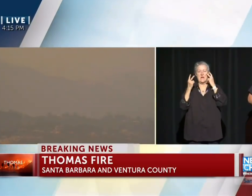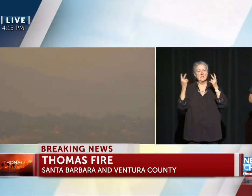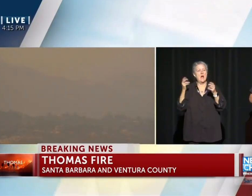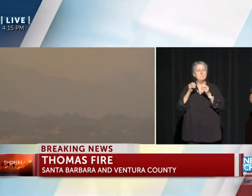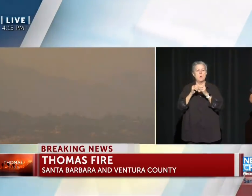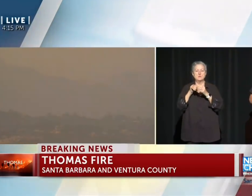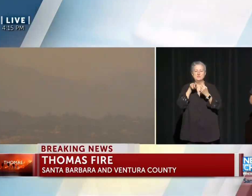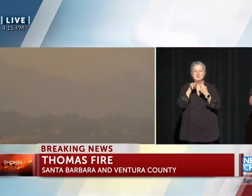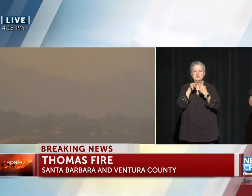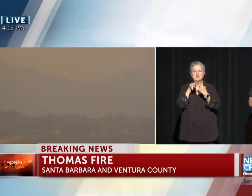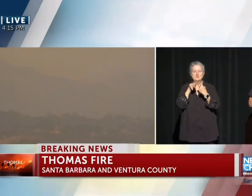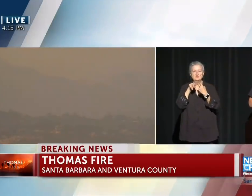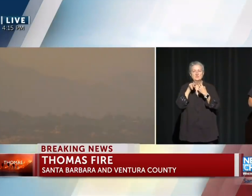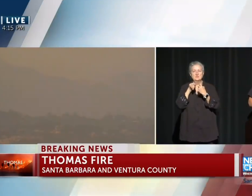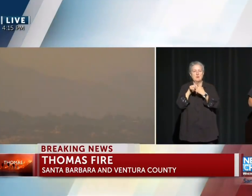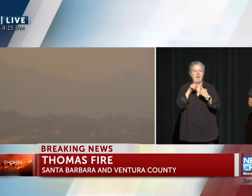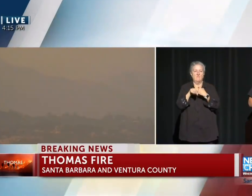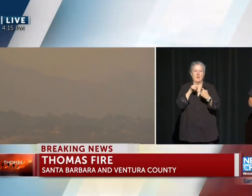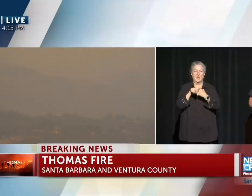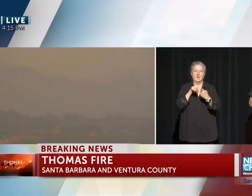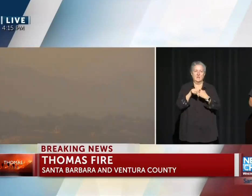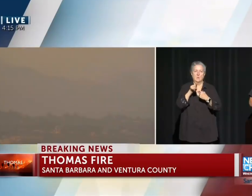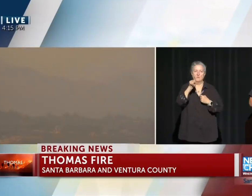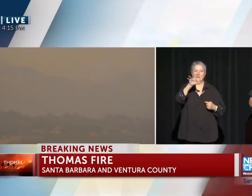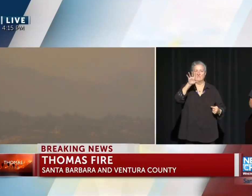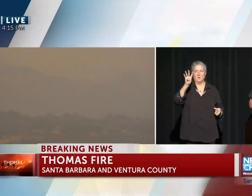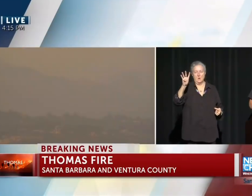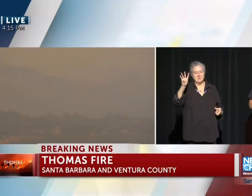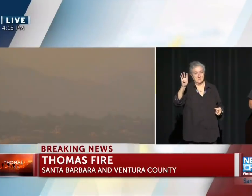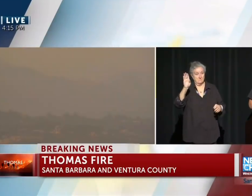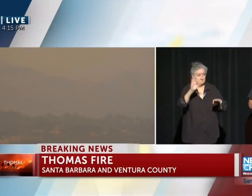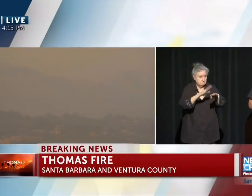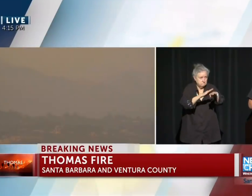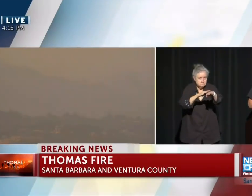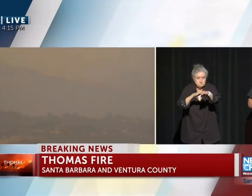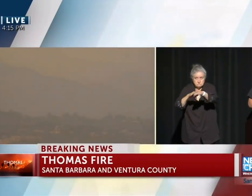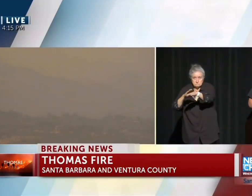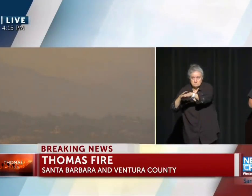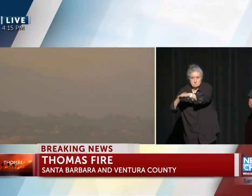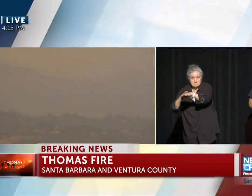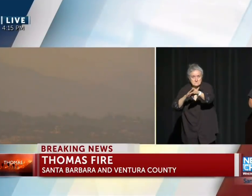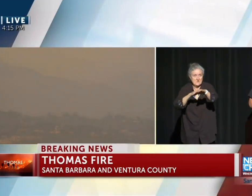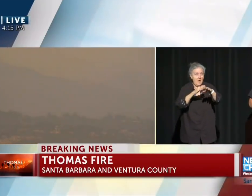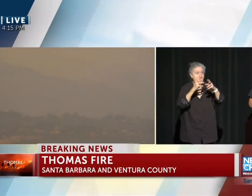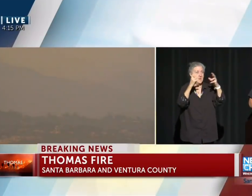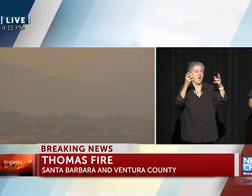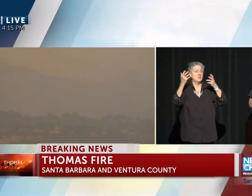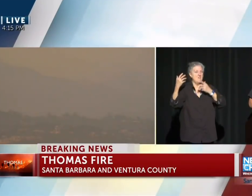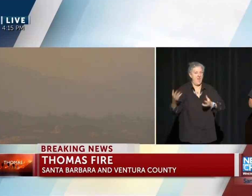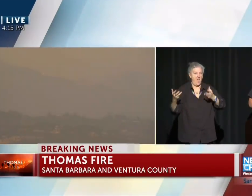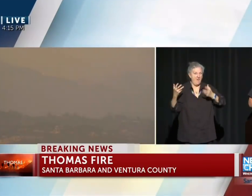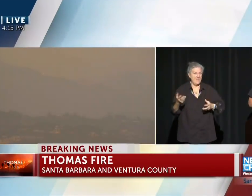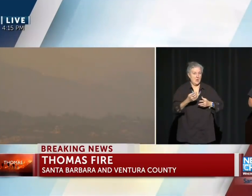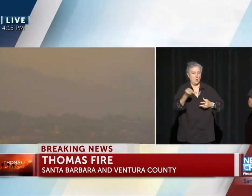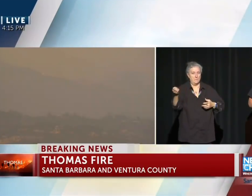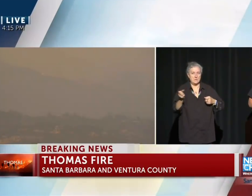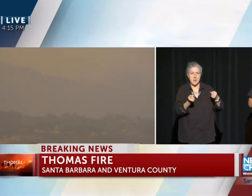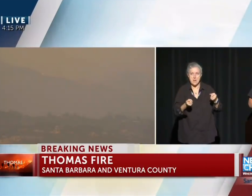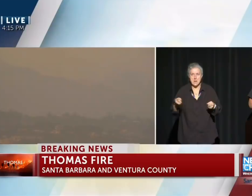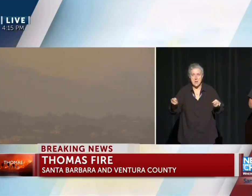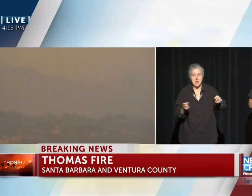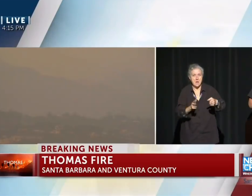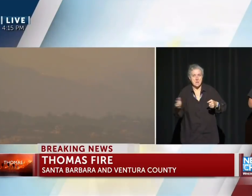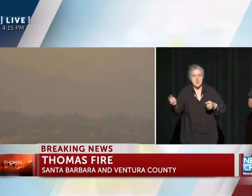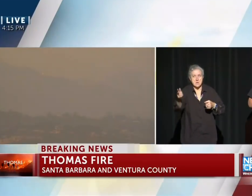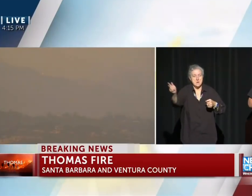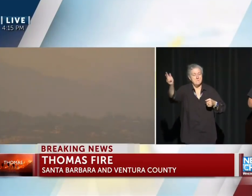lot more traffic on Highway 154. So just be aware that you're going to see a lot of heavy equipment coming up and down the pass.